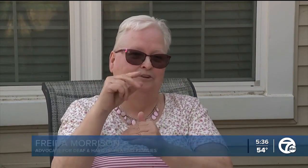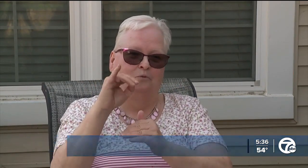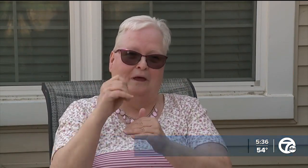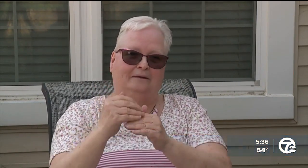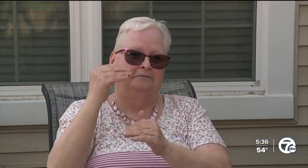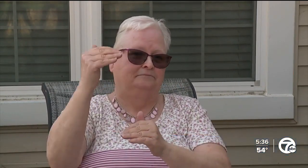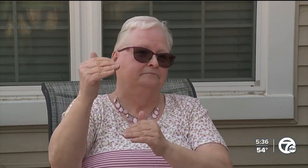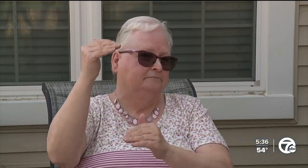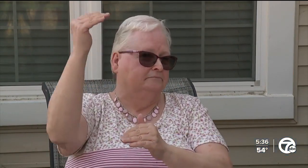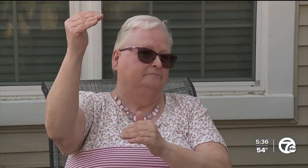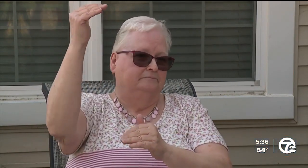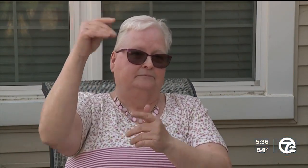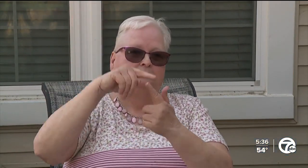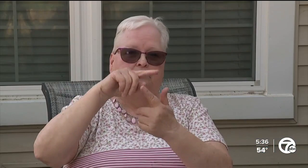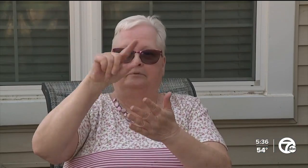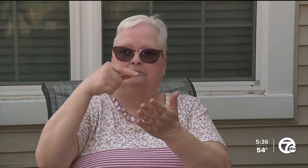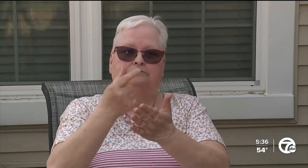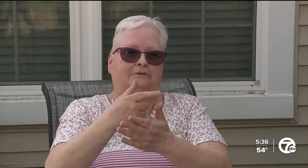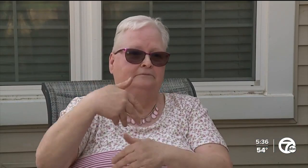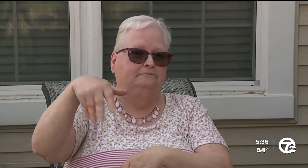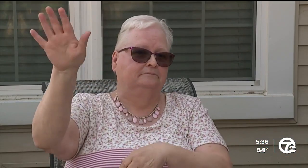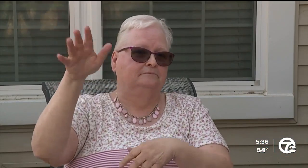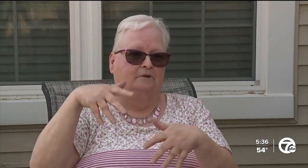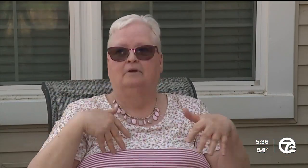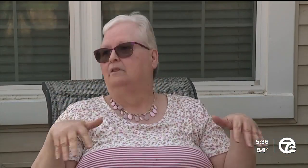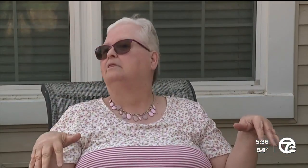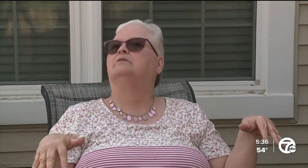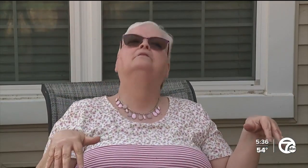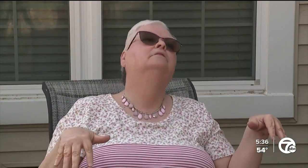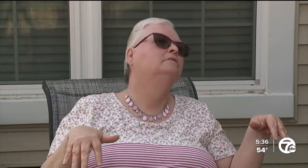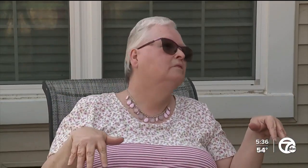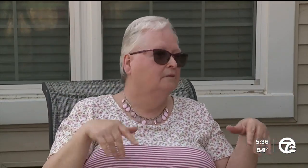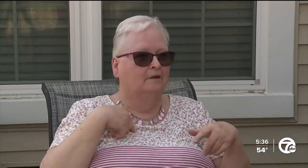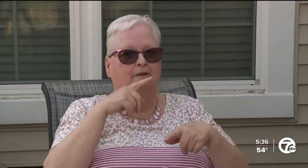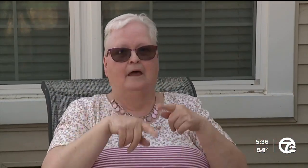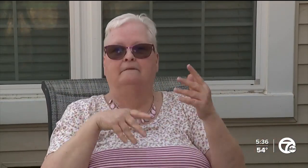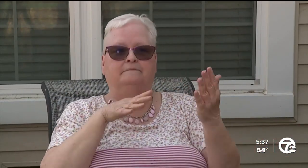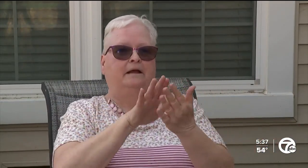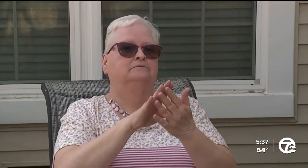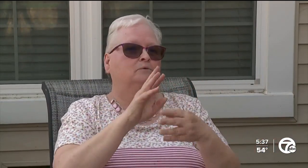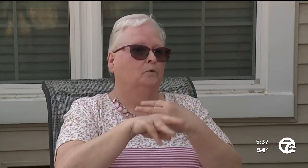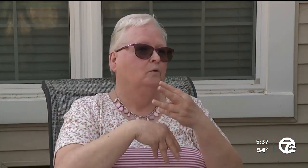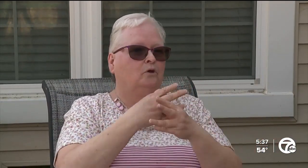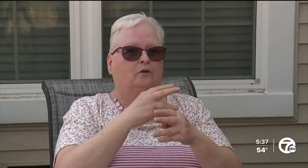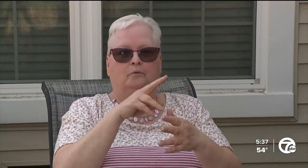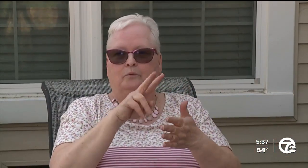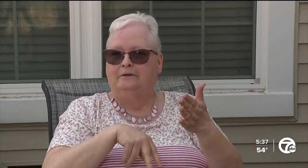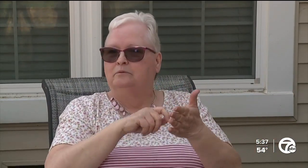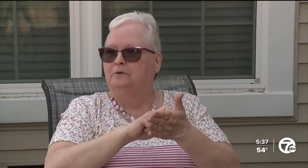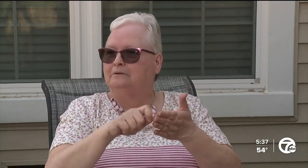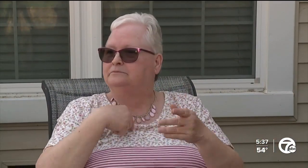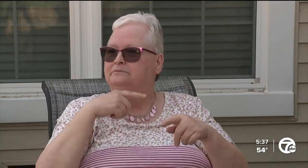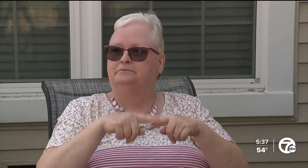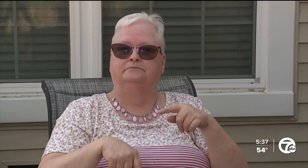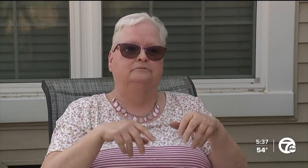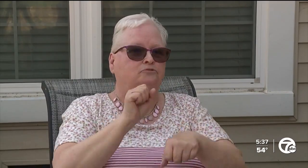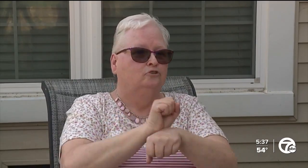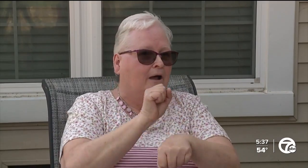level and to the next grade level until graduation. And then they get out into the world and they don't have literacy